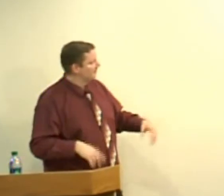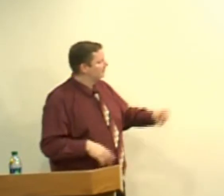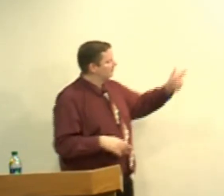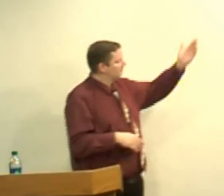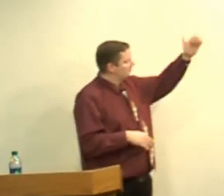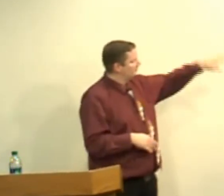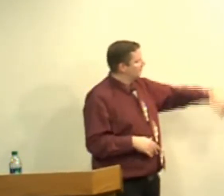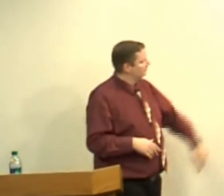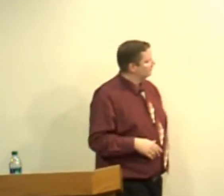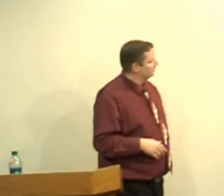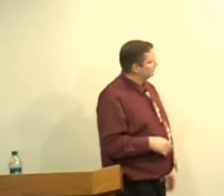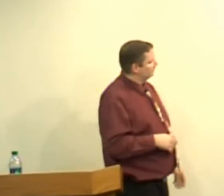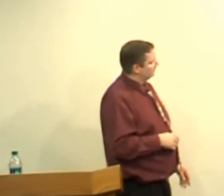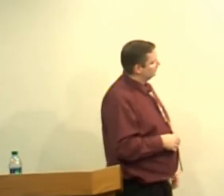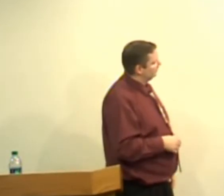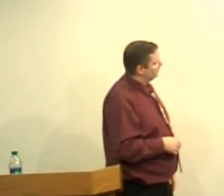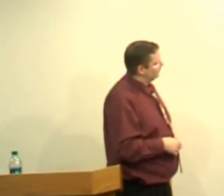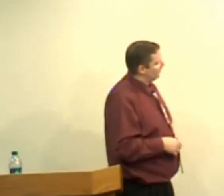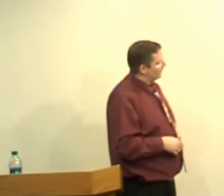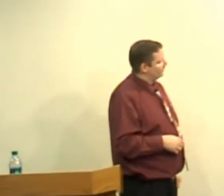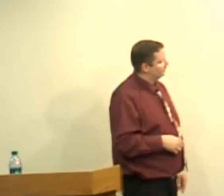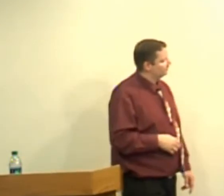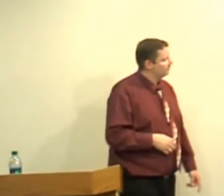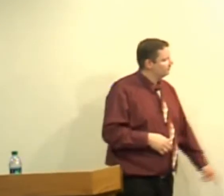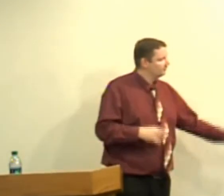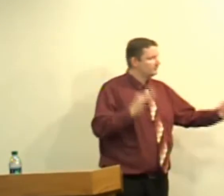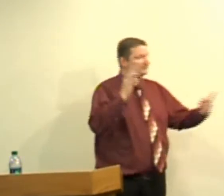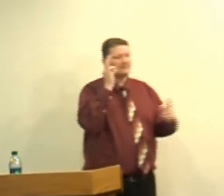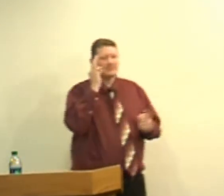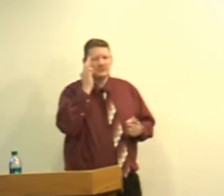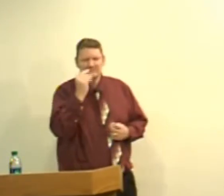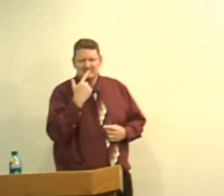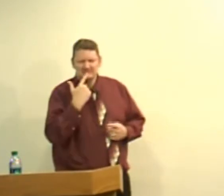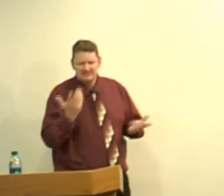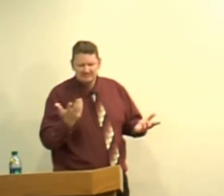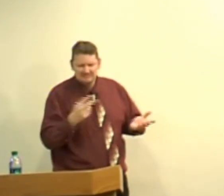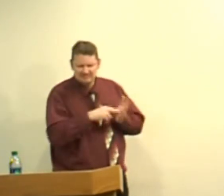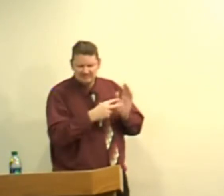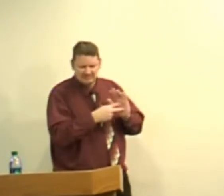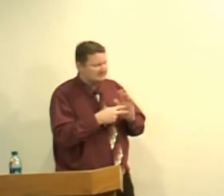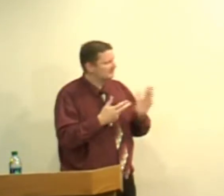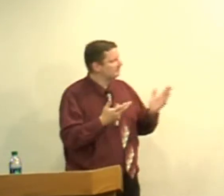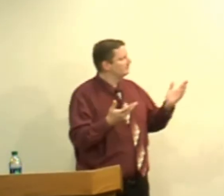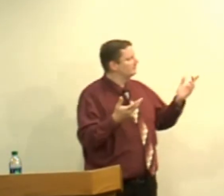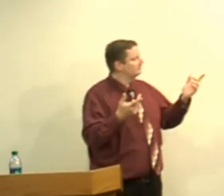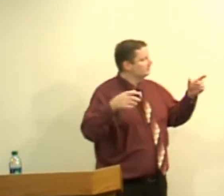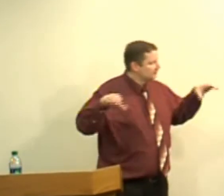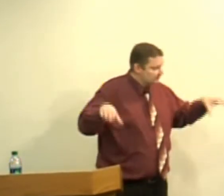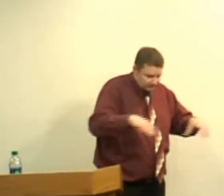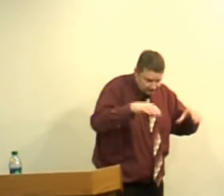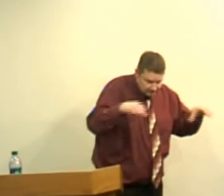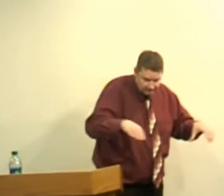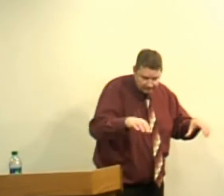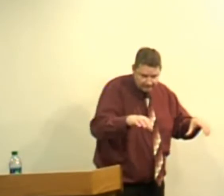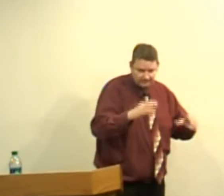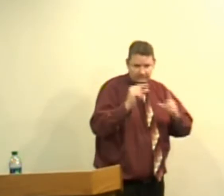still, and we ask for forgiveness. And He praised Him. So the fruit of the lips, whatever does this mean.